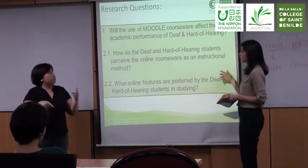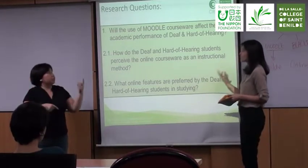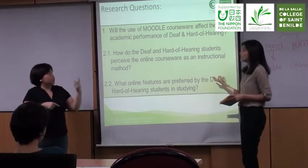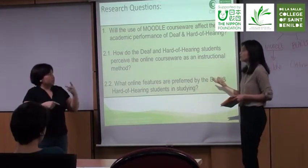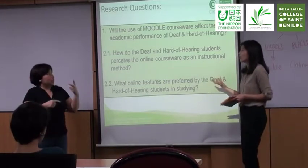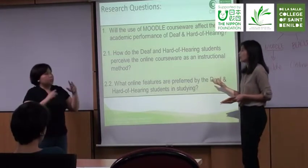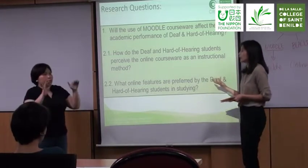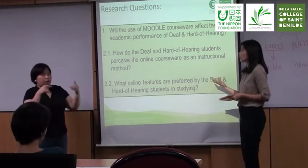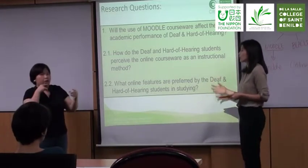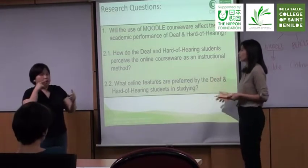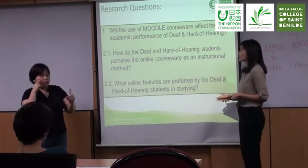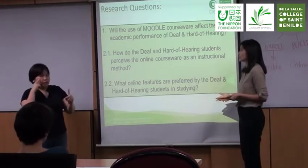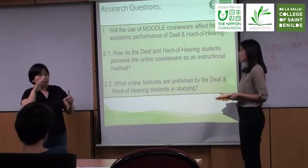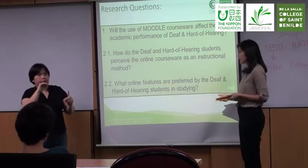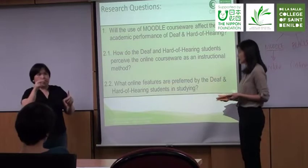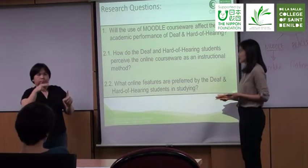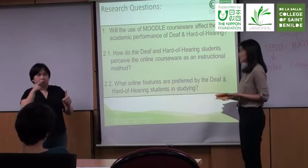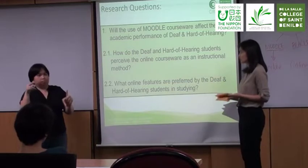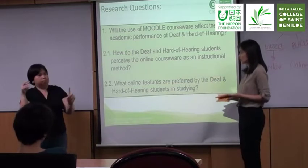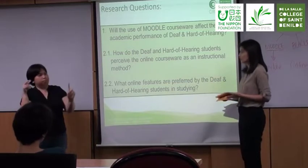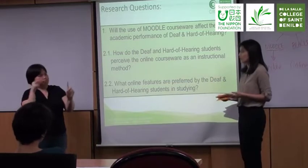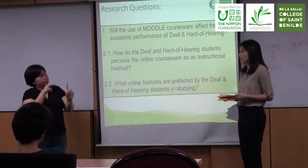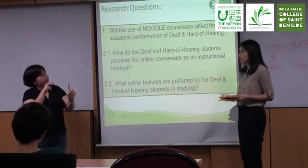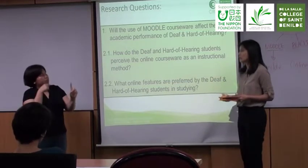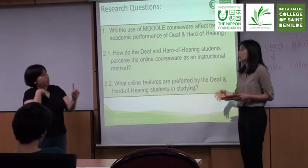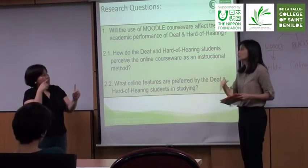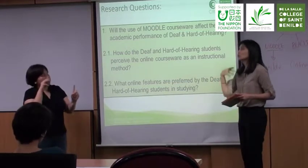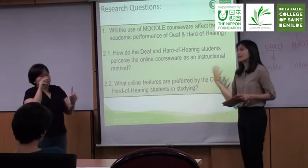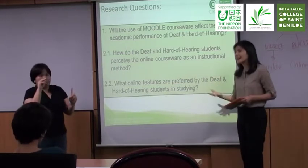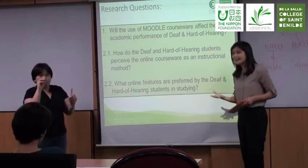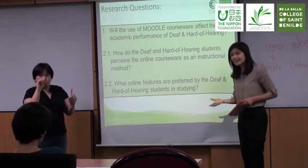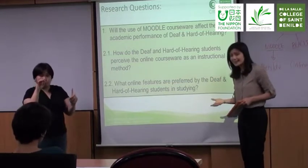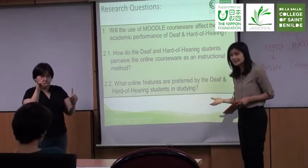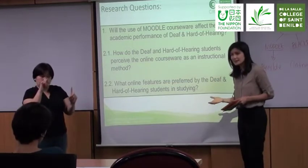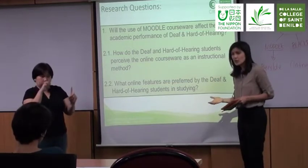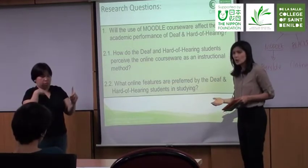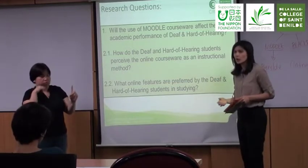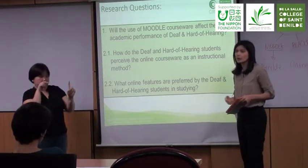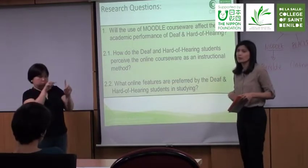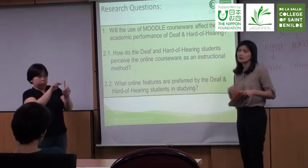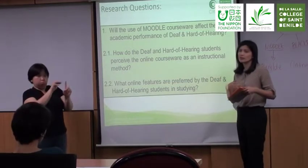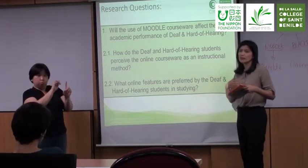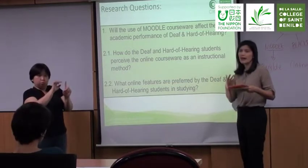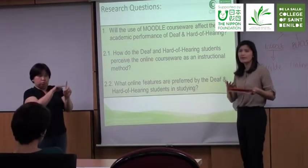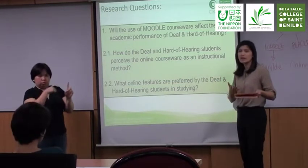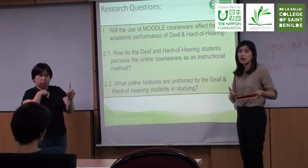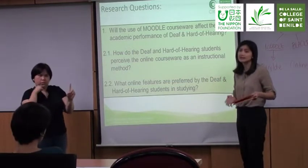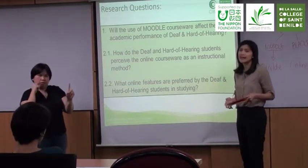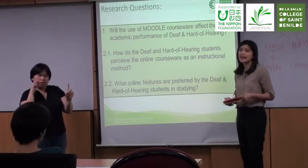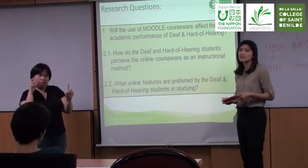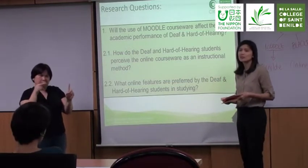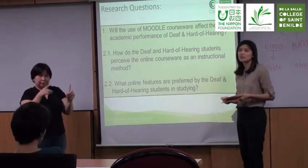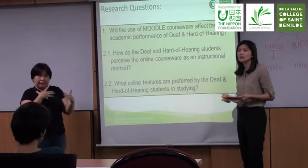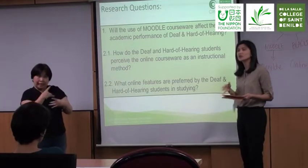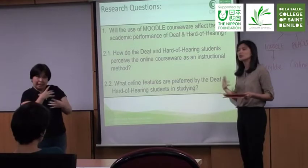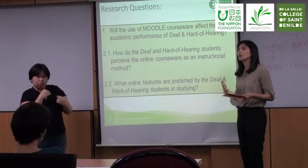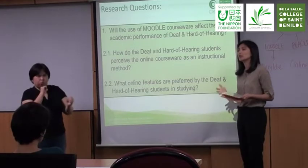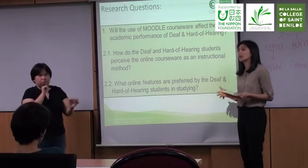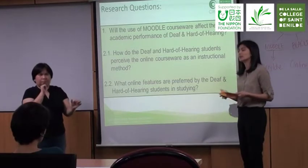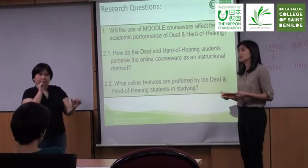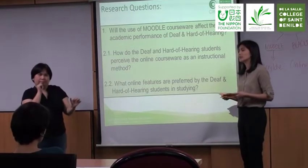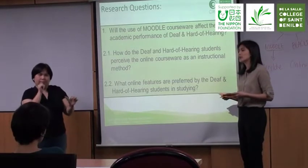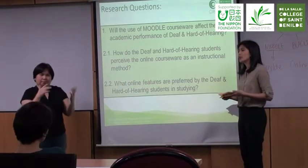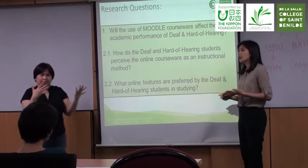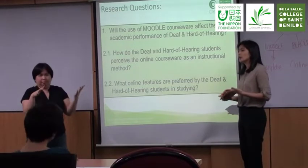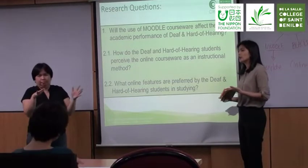students perceive the online courseware as an instructional method? Do they like it? or were they having a hard time. So we need to know